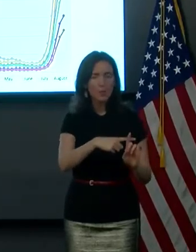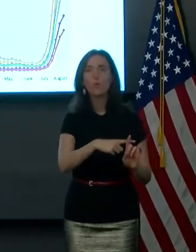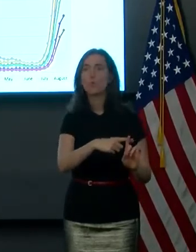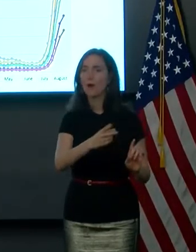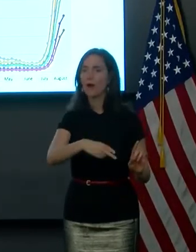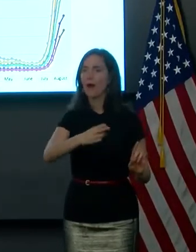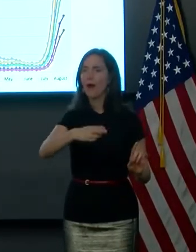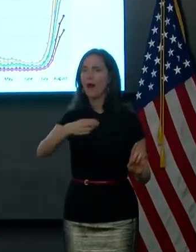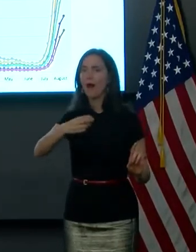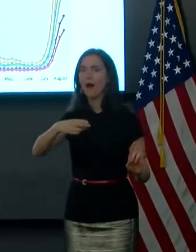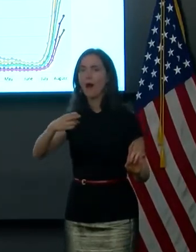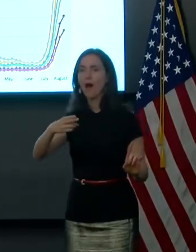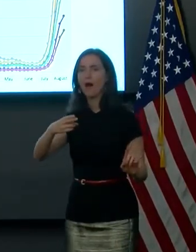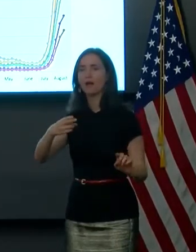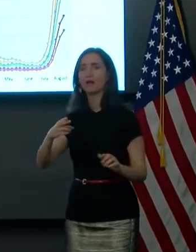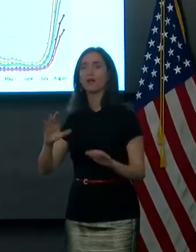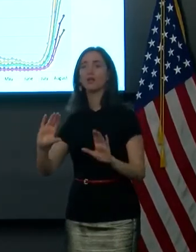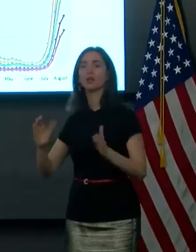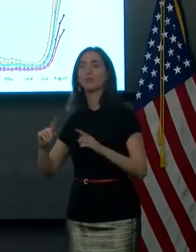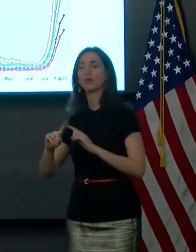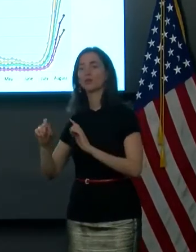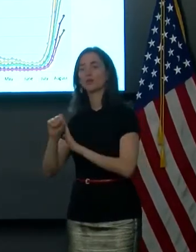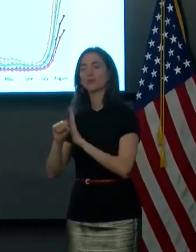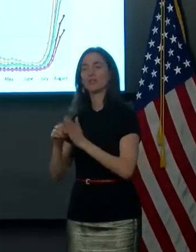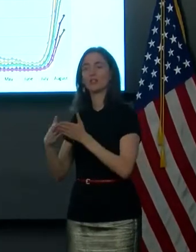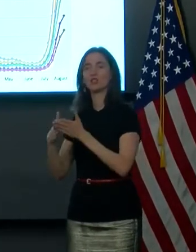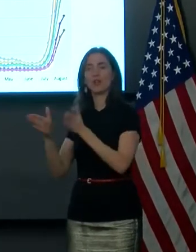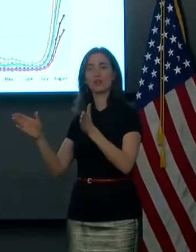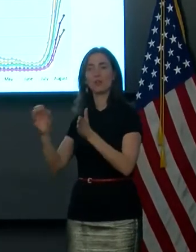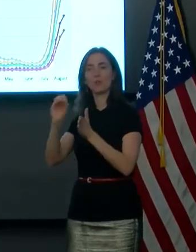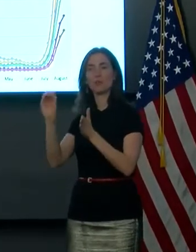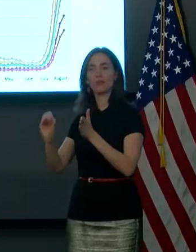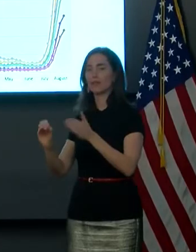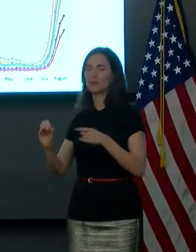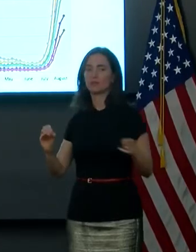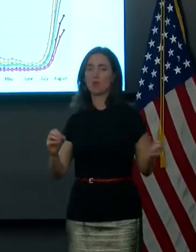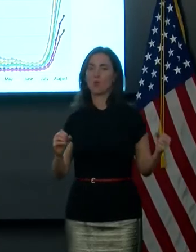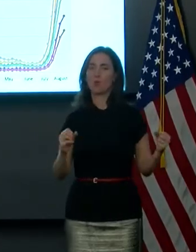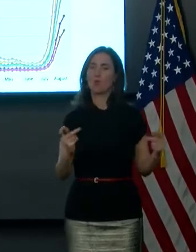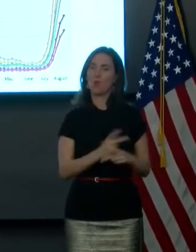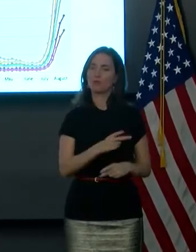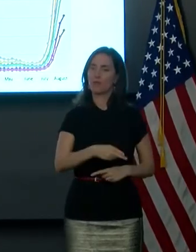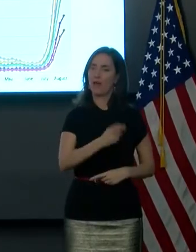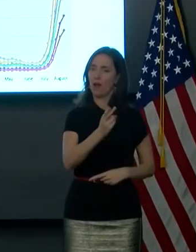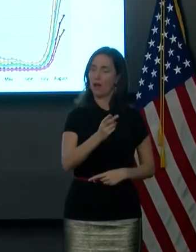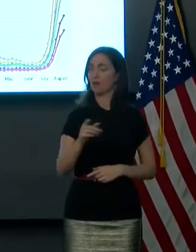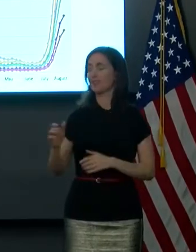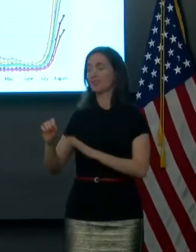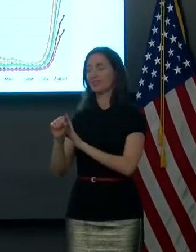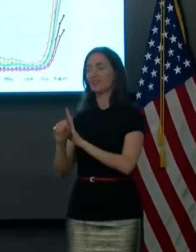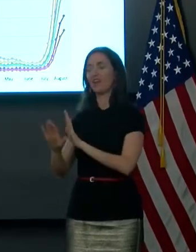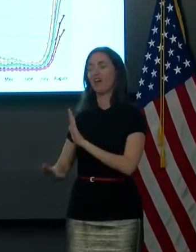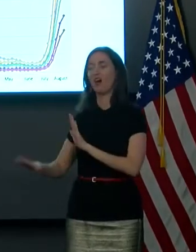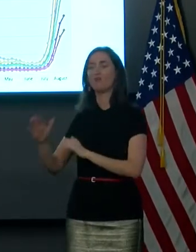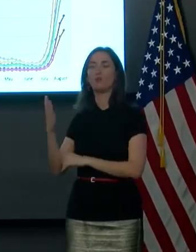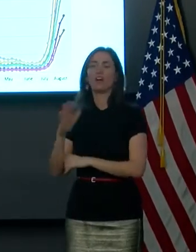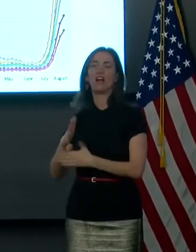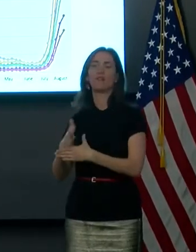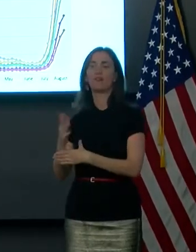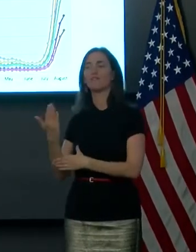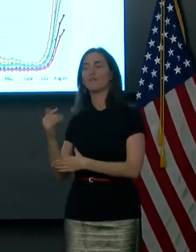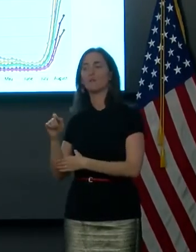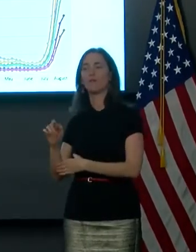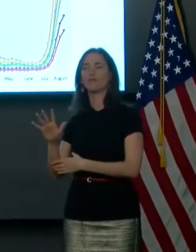high, larger than the state's general population percent positivity, which, as I mentioned, was 15.5%. In the